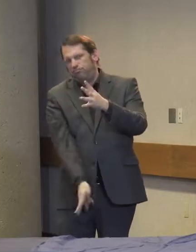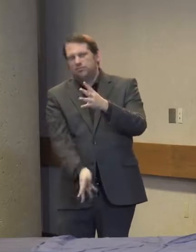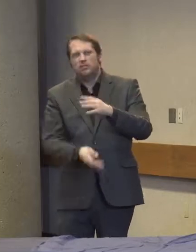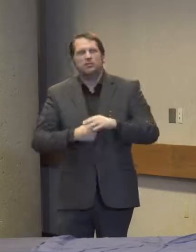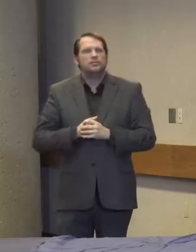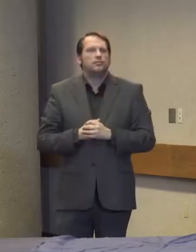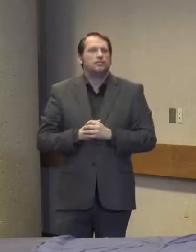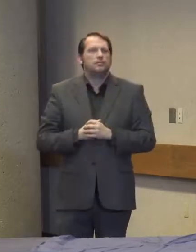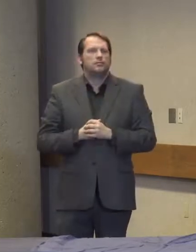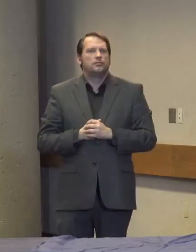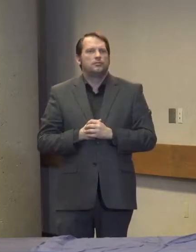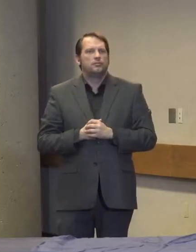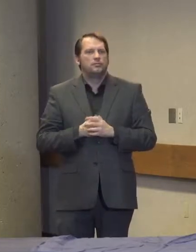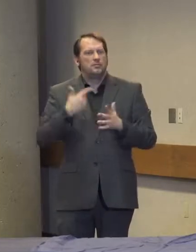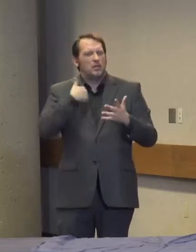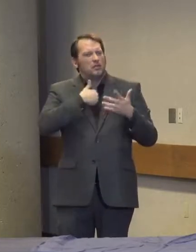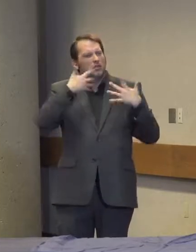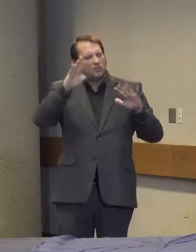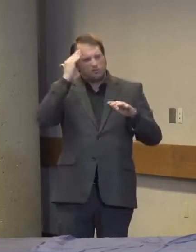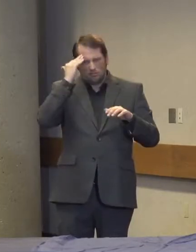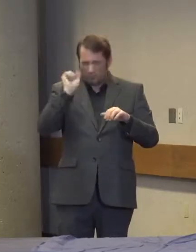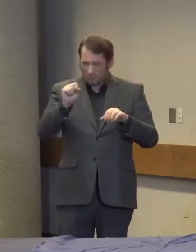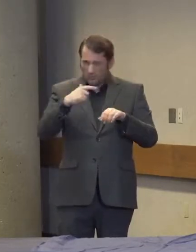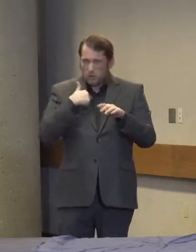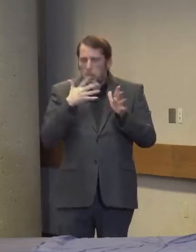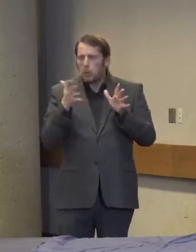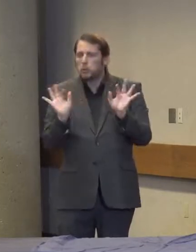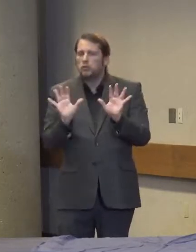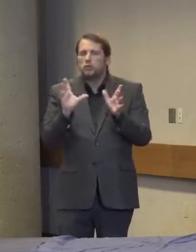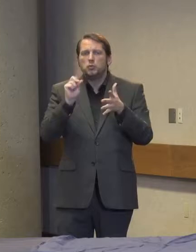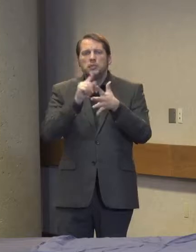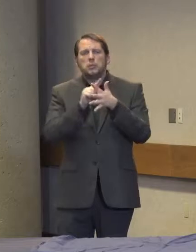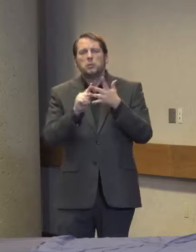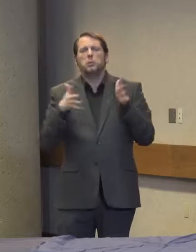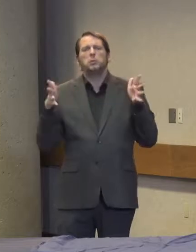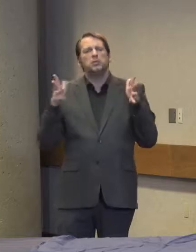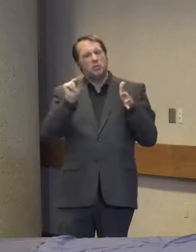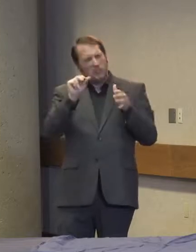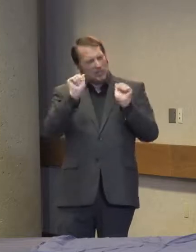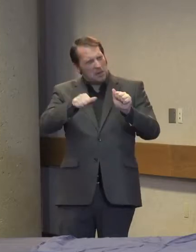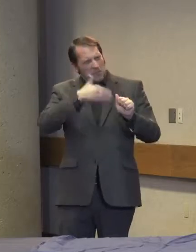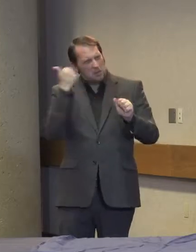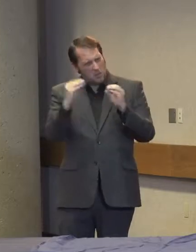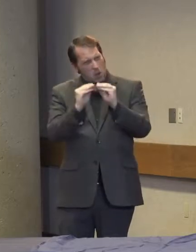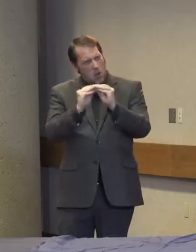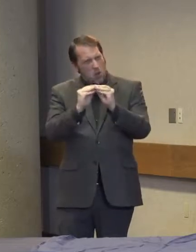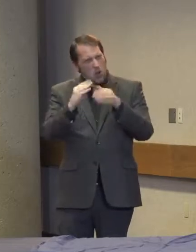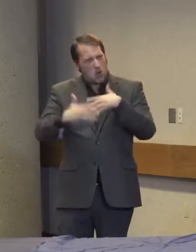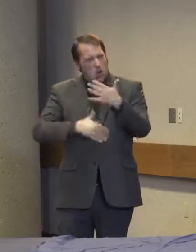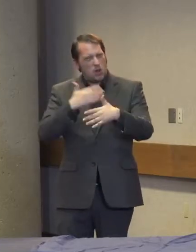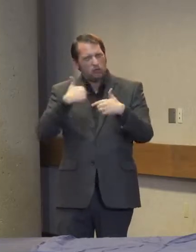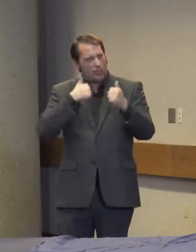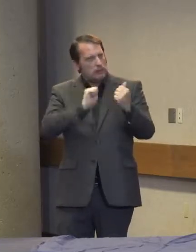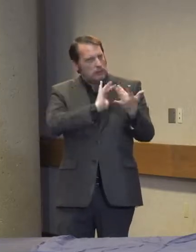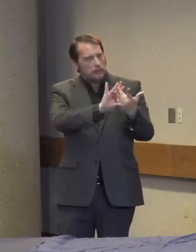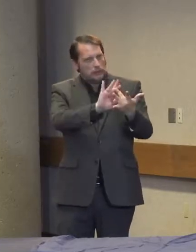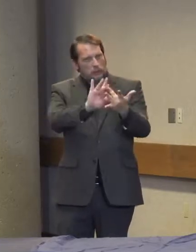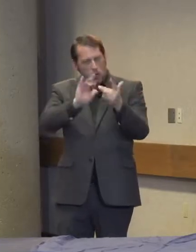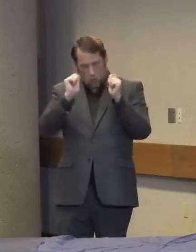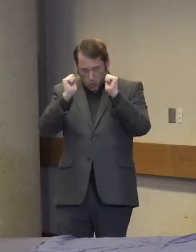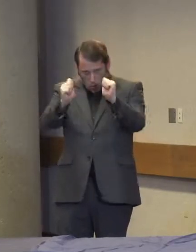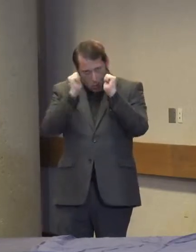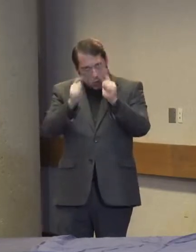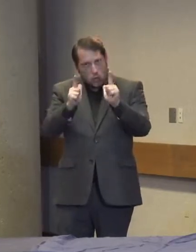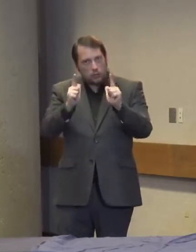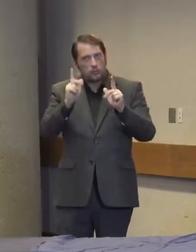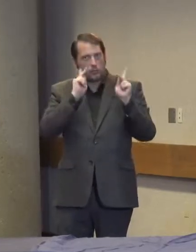learn throughout this process, but it's really important to us that we're reaching all of our community residents. And finally, I want to talk about another